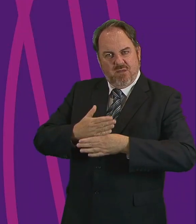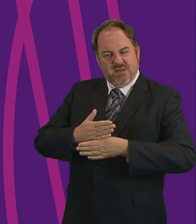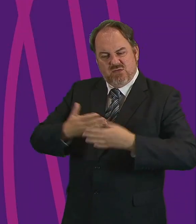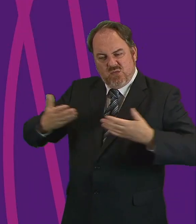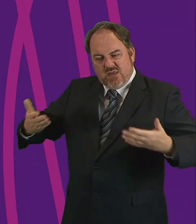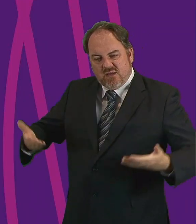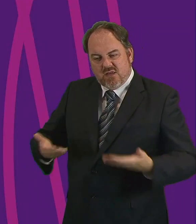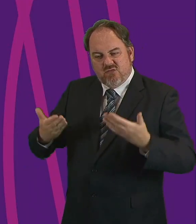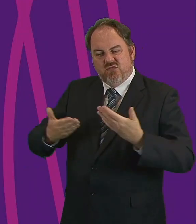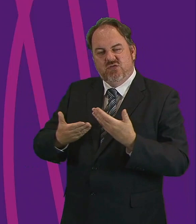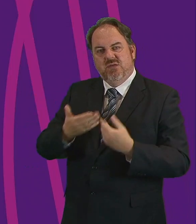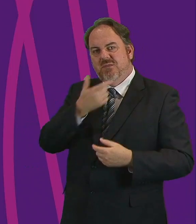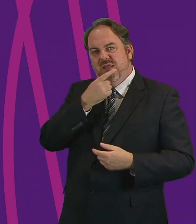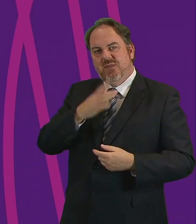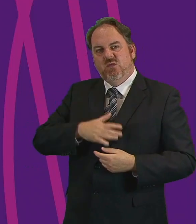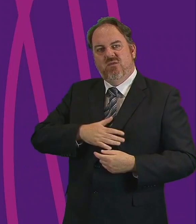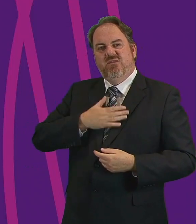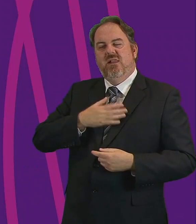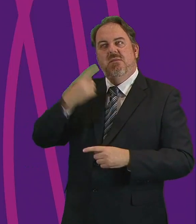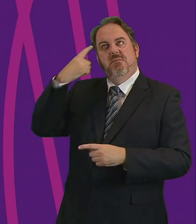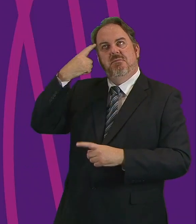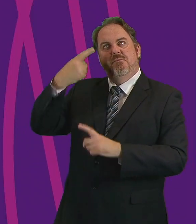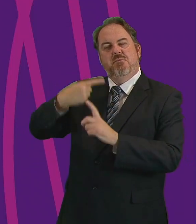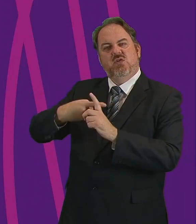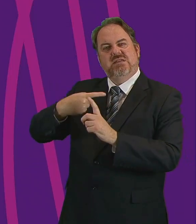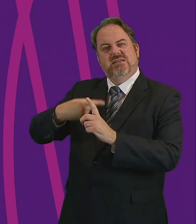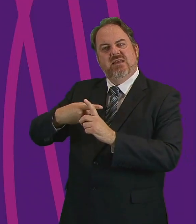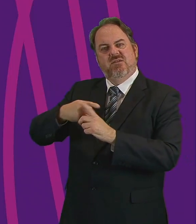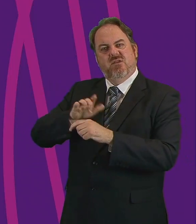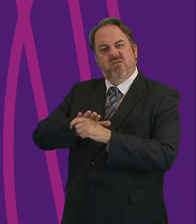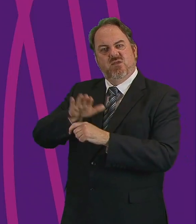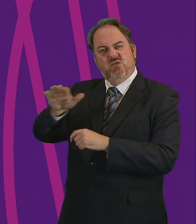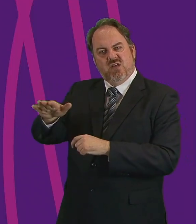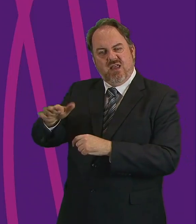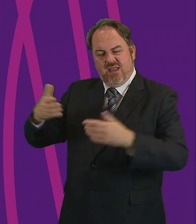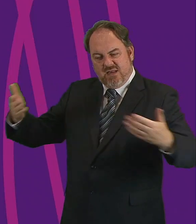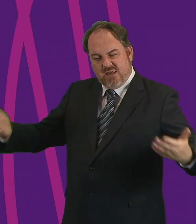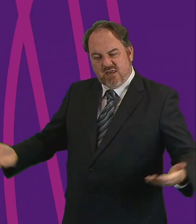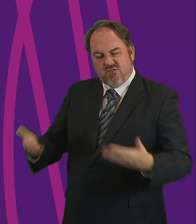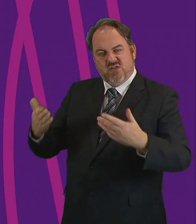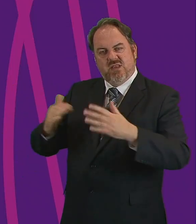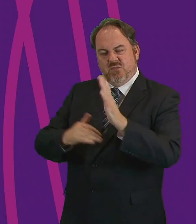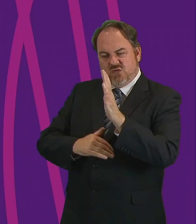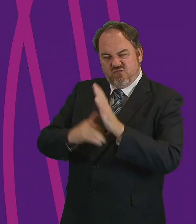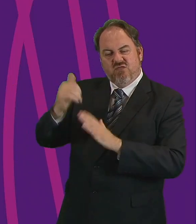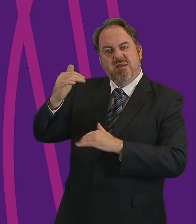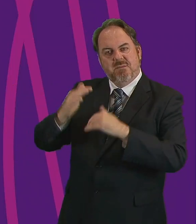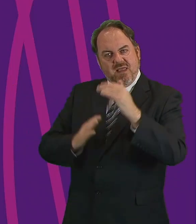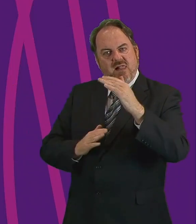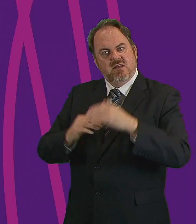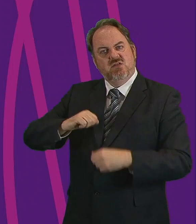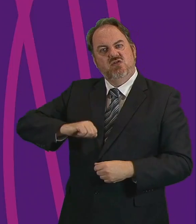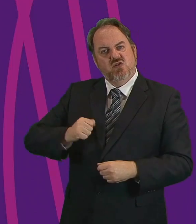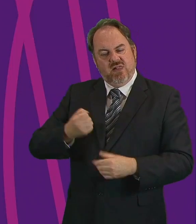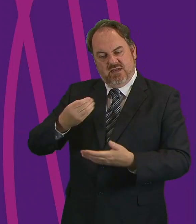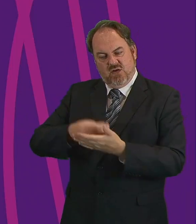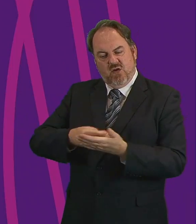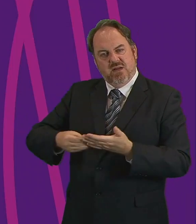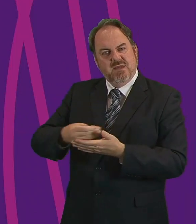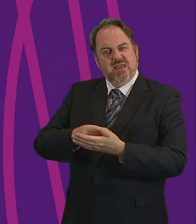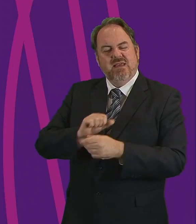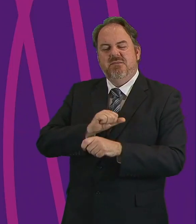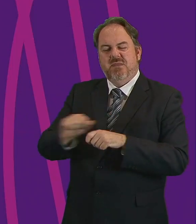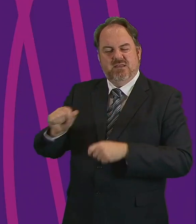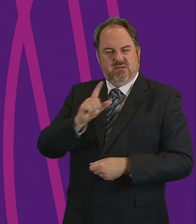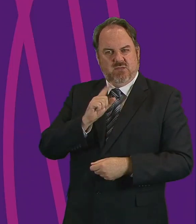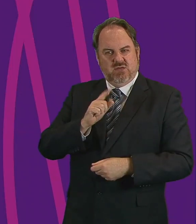future and demonstrate that we're doing all we can to help rebuild to the best of our abilities. We therefore need